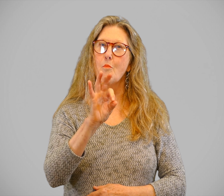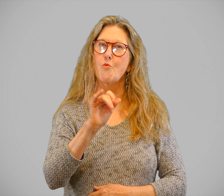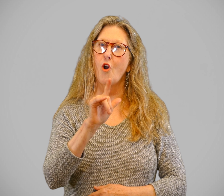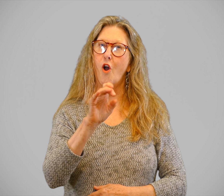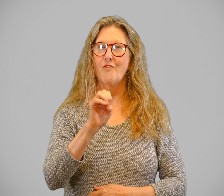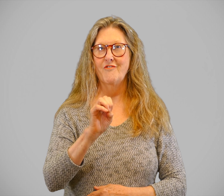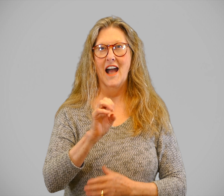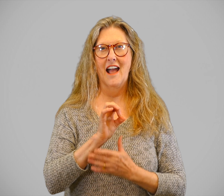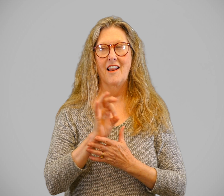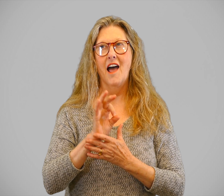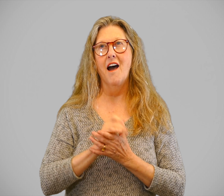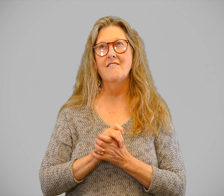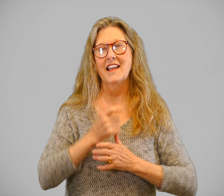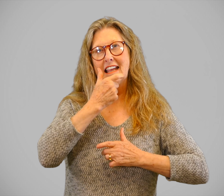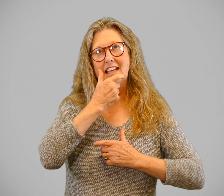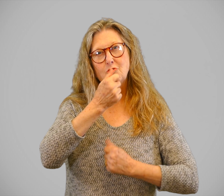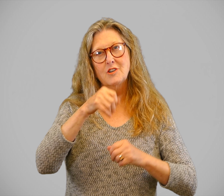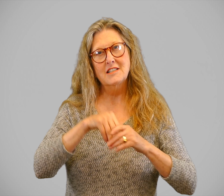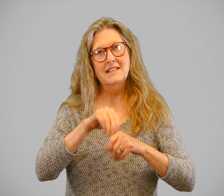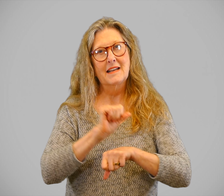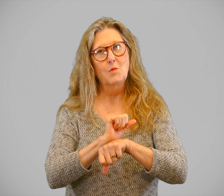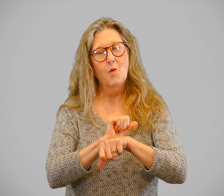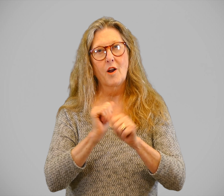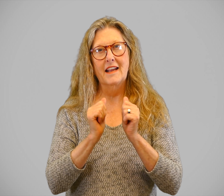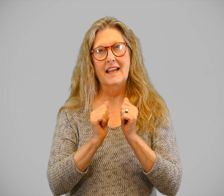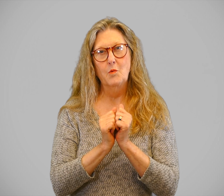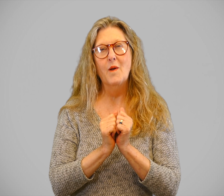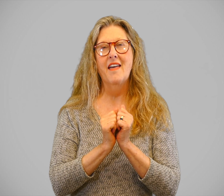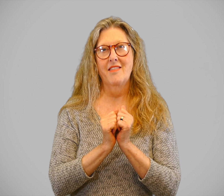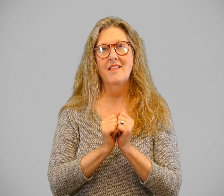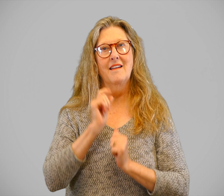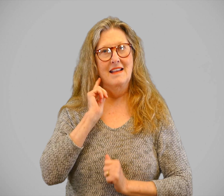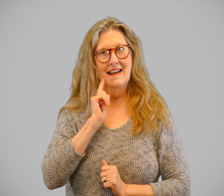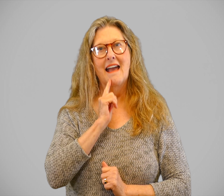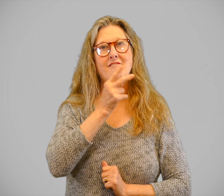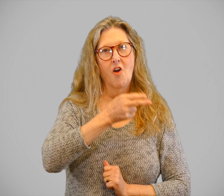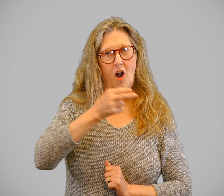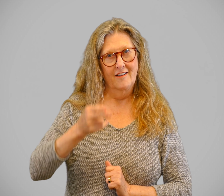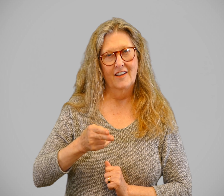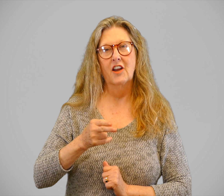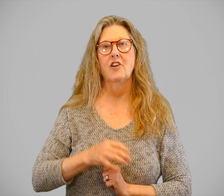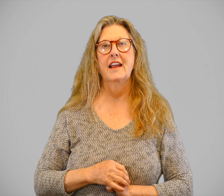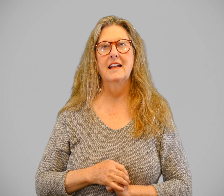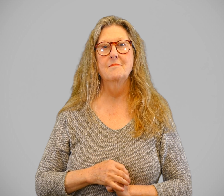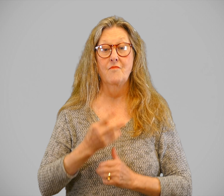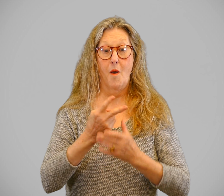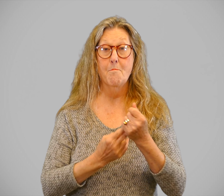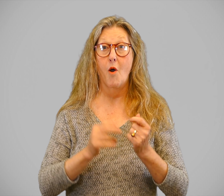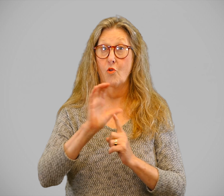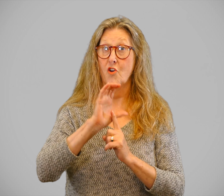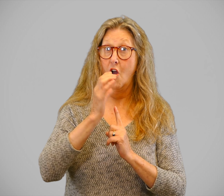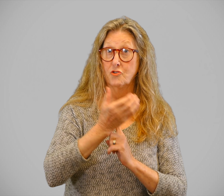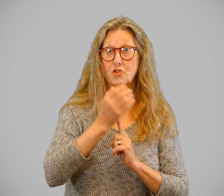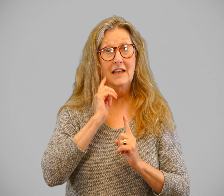deaf and small d deaf and hard of hearing. We believe strongly in